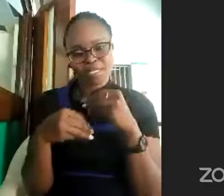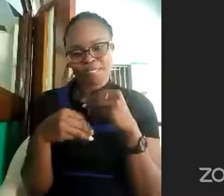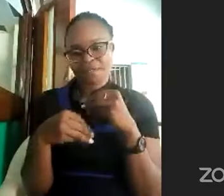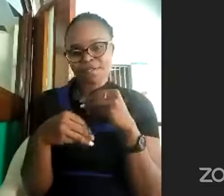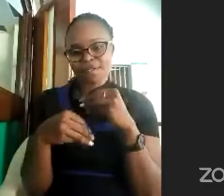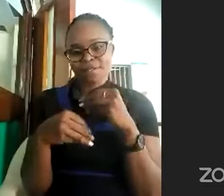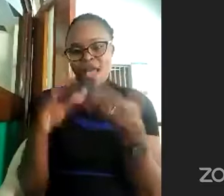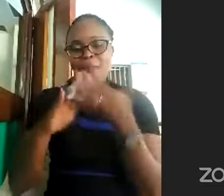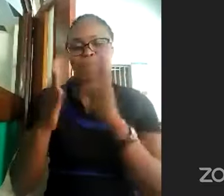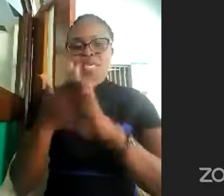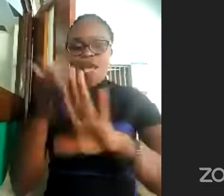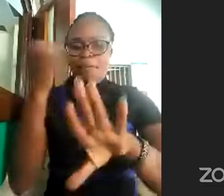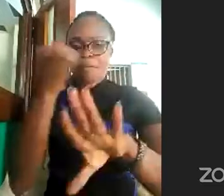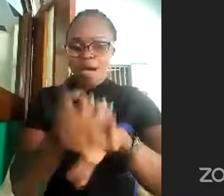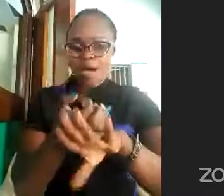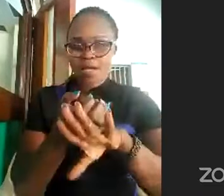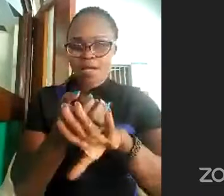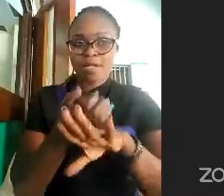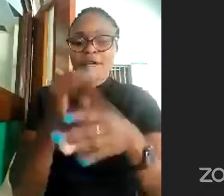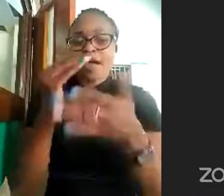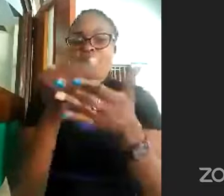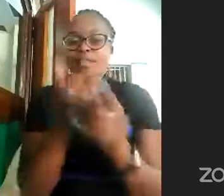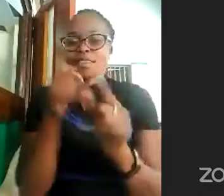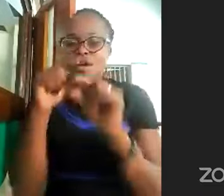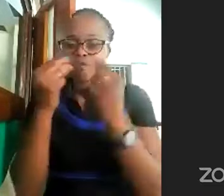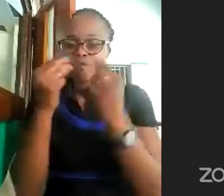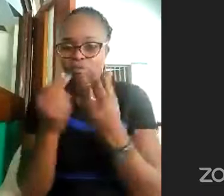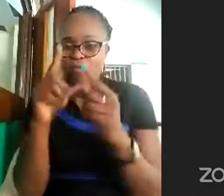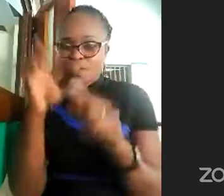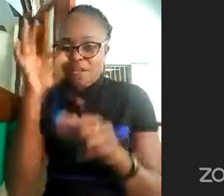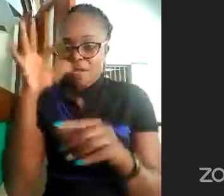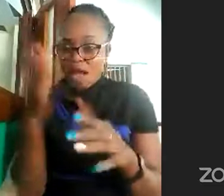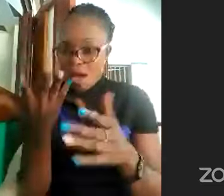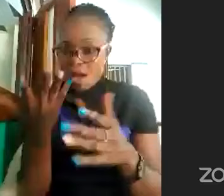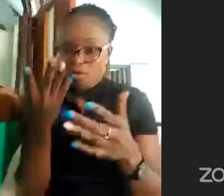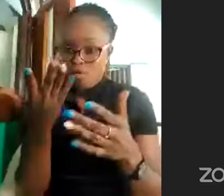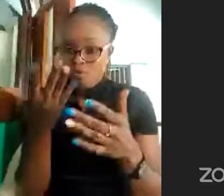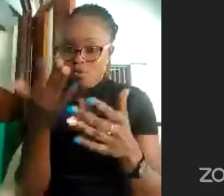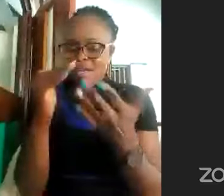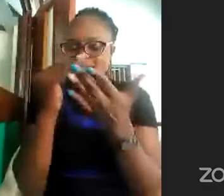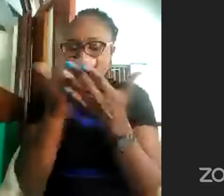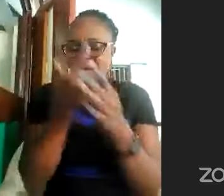in another category, we get that those women are isolated somewhere, and they feel like